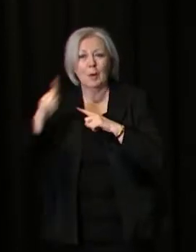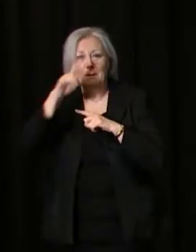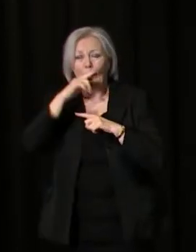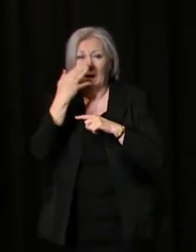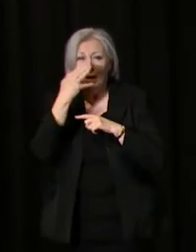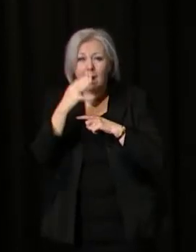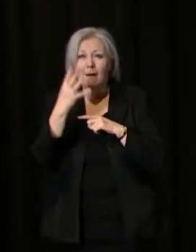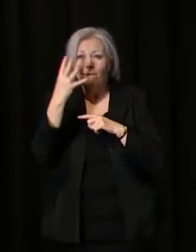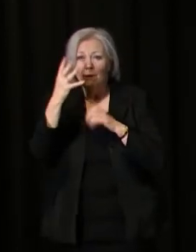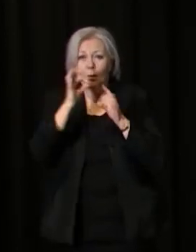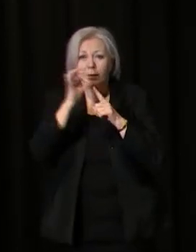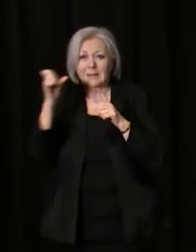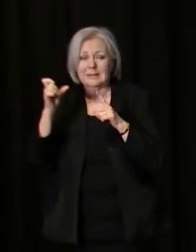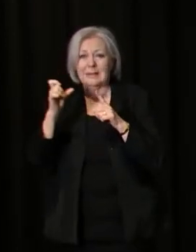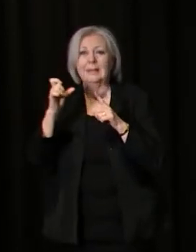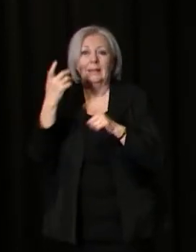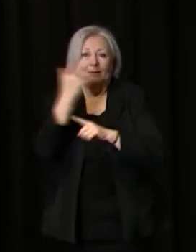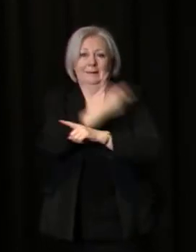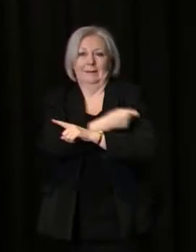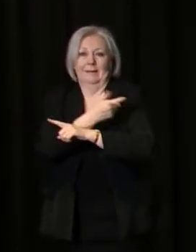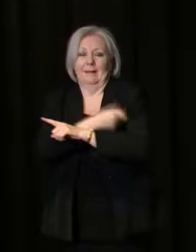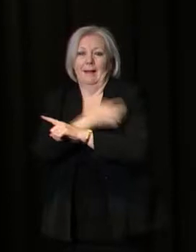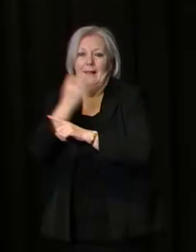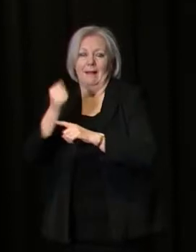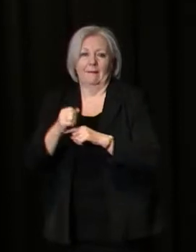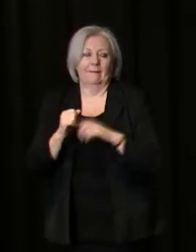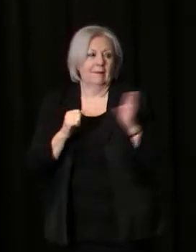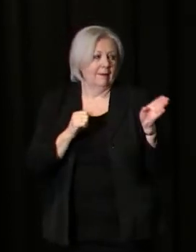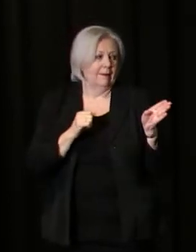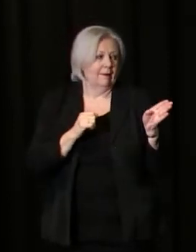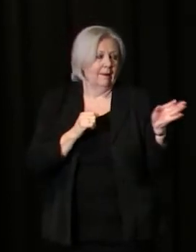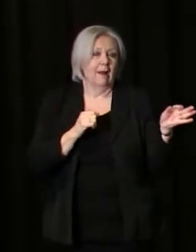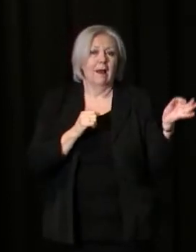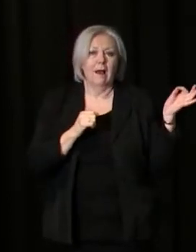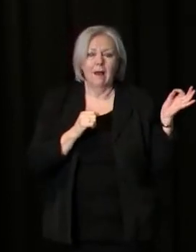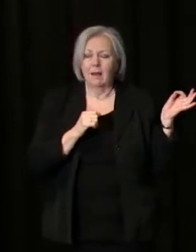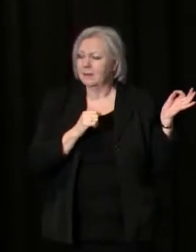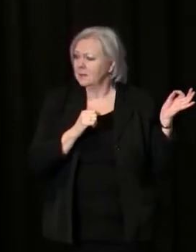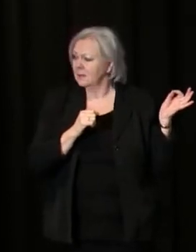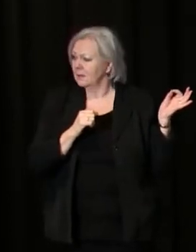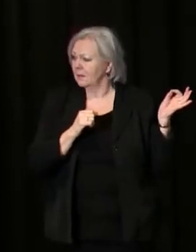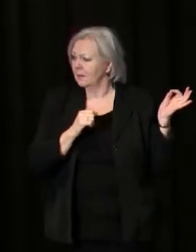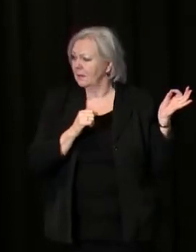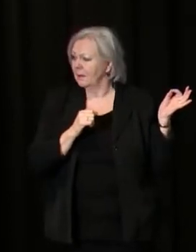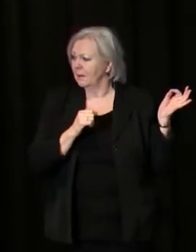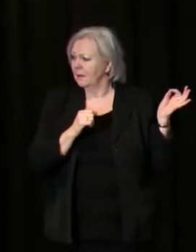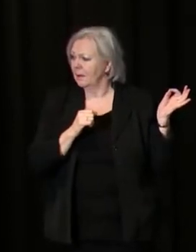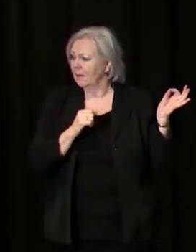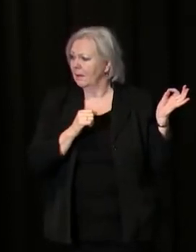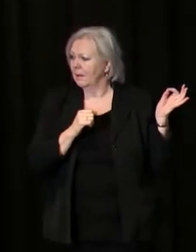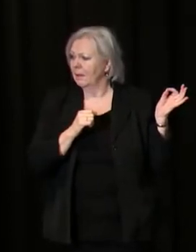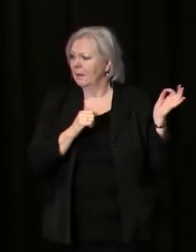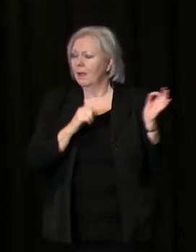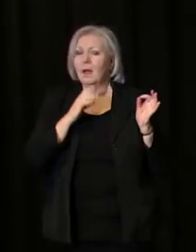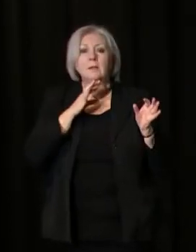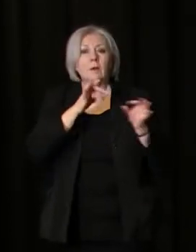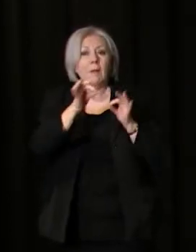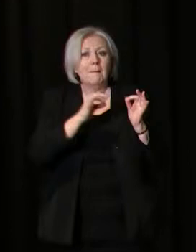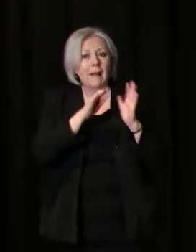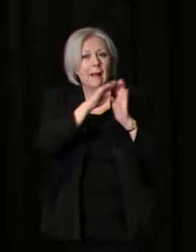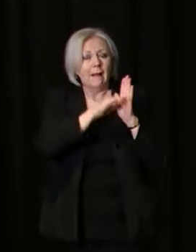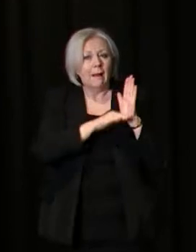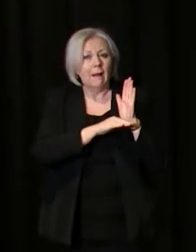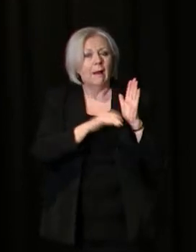doses. Just to confirm, there won't be a pause to the roadmap? We're looking to deliver it, we're not looking to pause